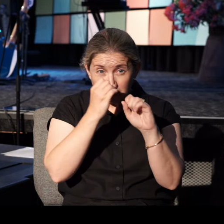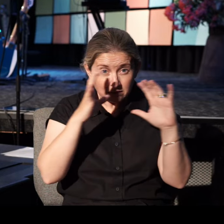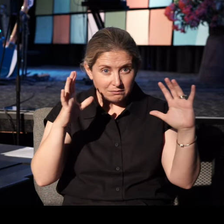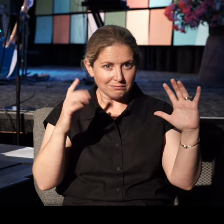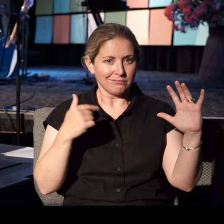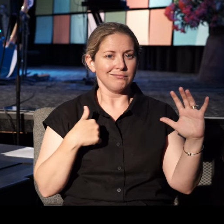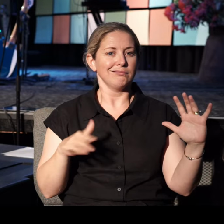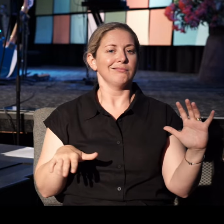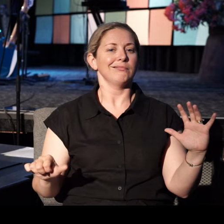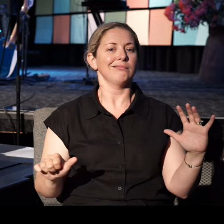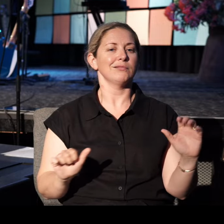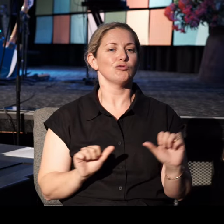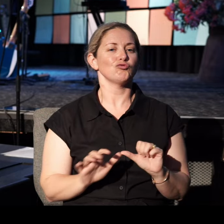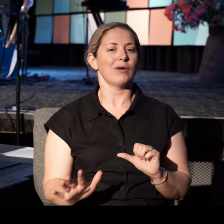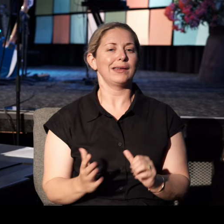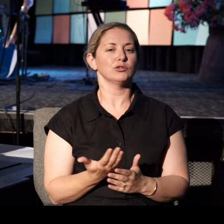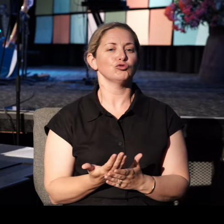isn't it?